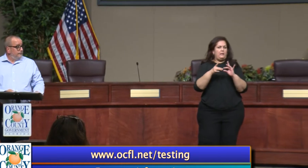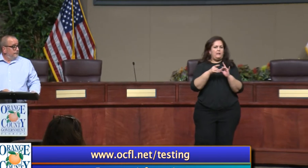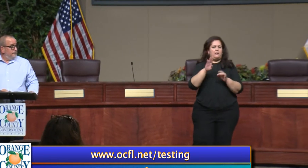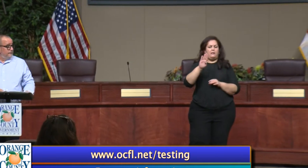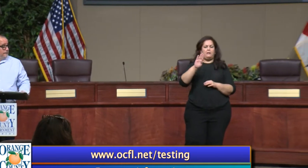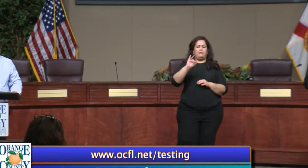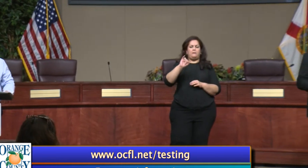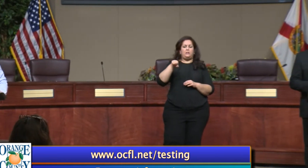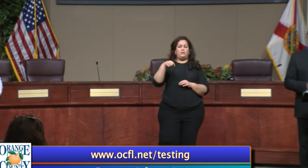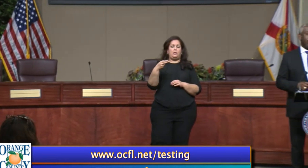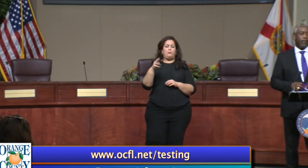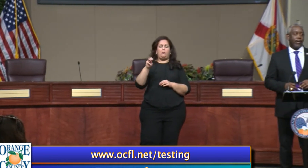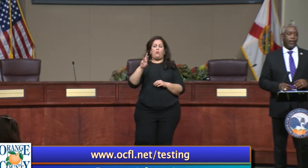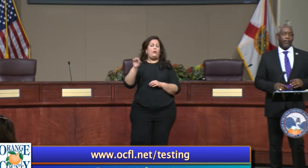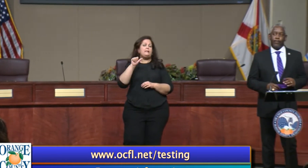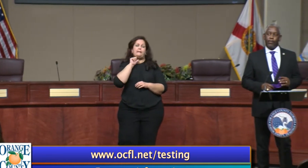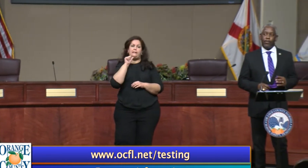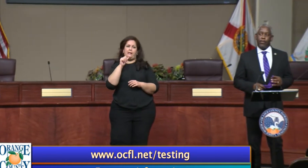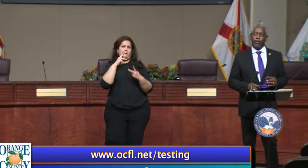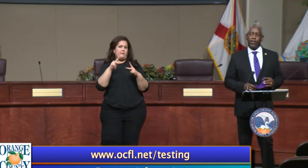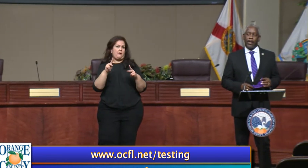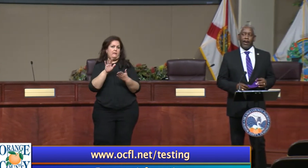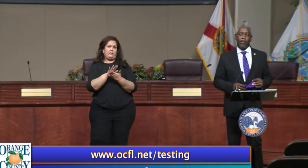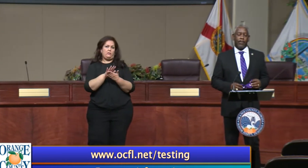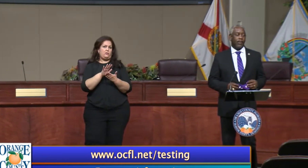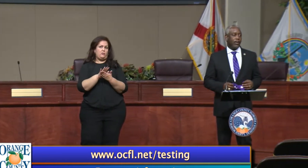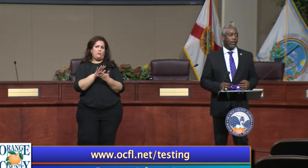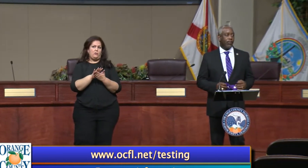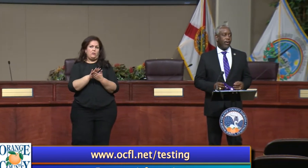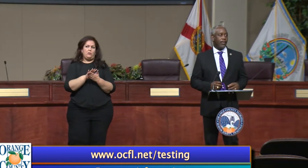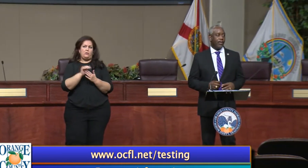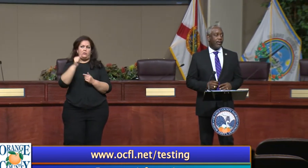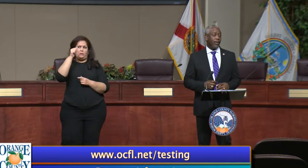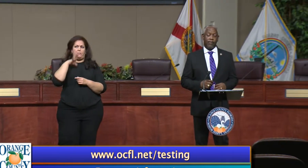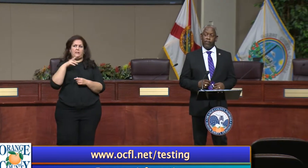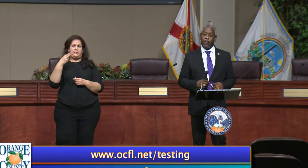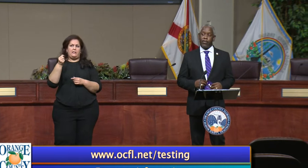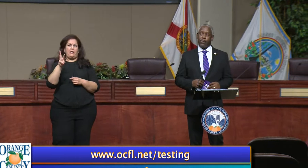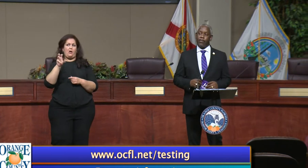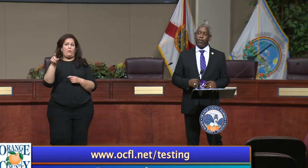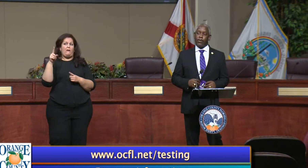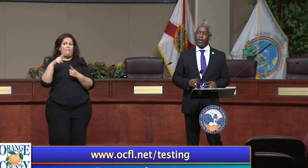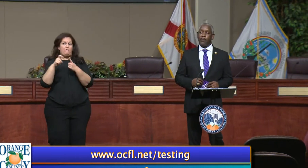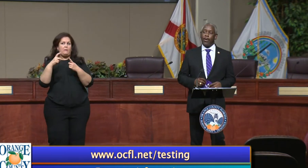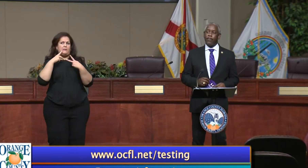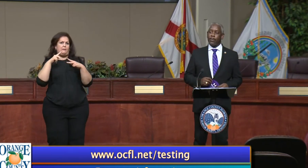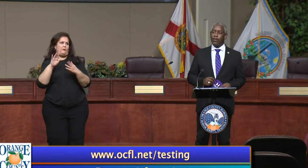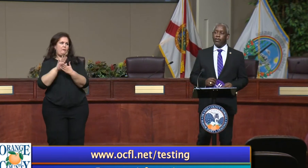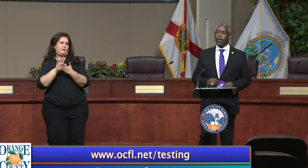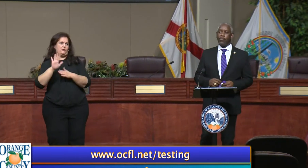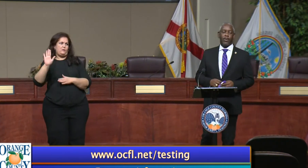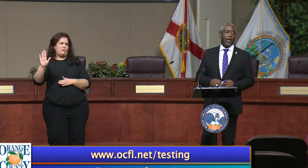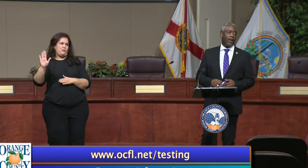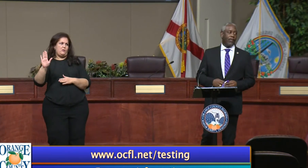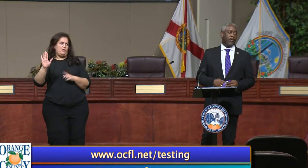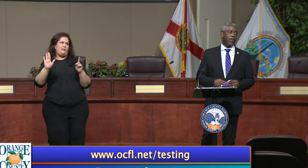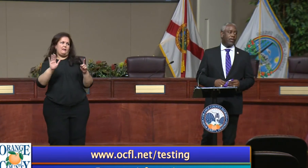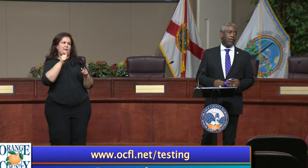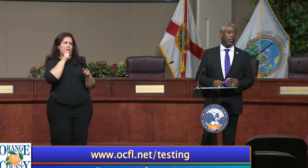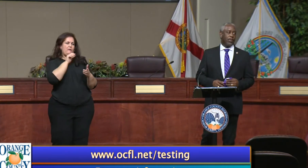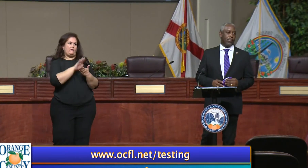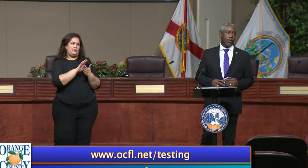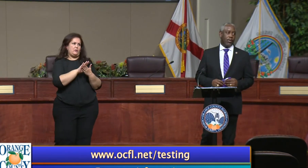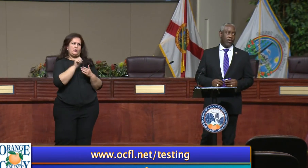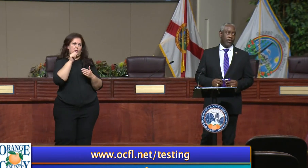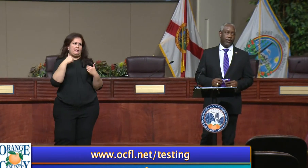not a public school, so Mr. Howard is a representative from the Orange County Public School, so he wouldn't have information